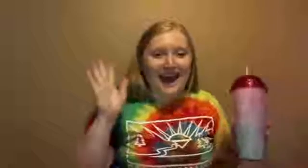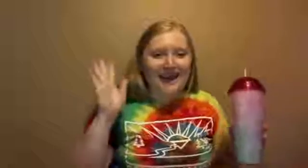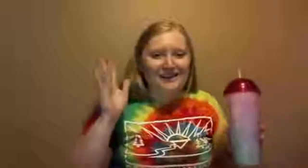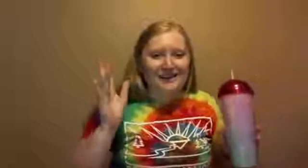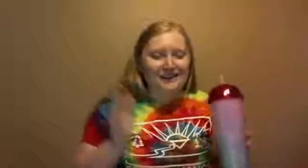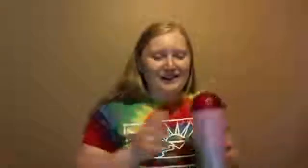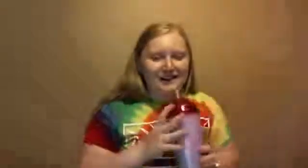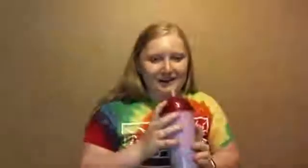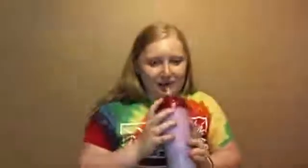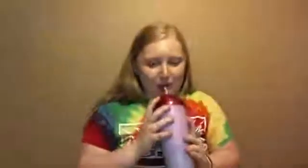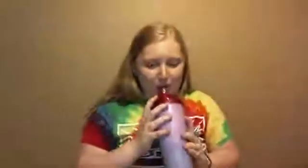Hi everyone,